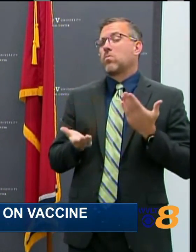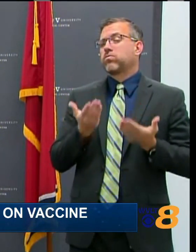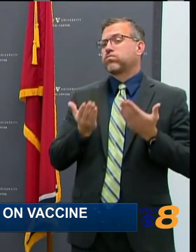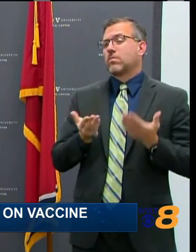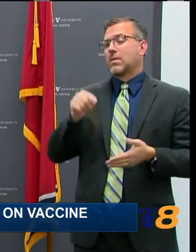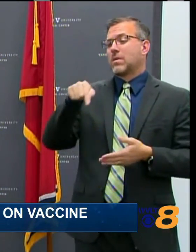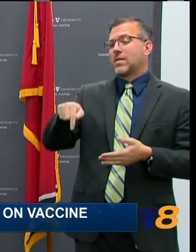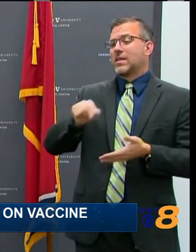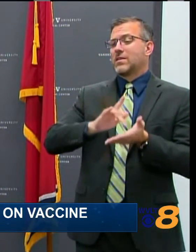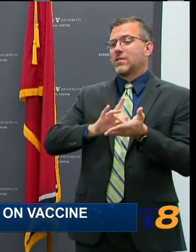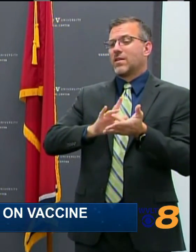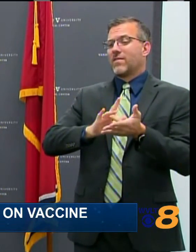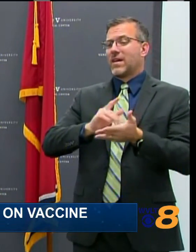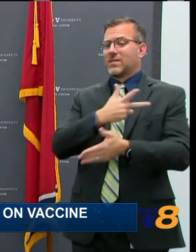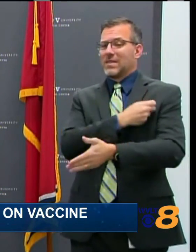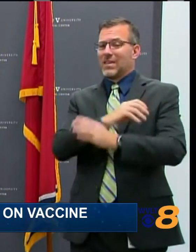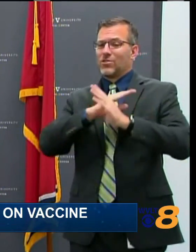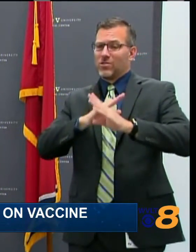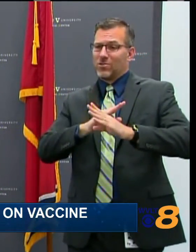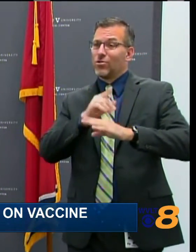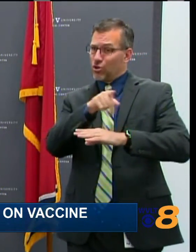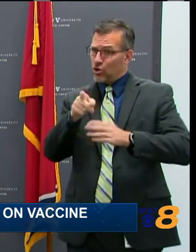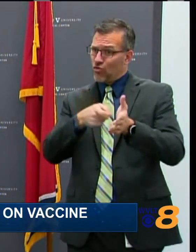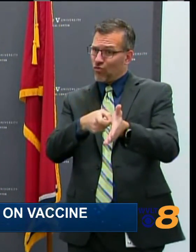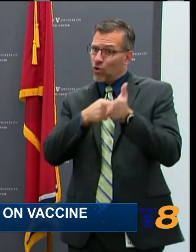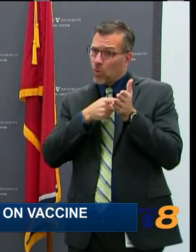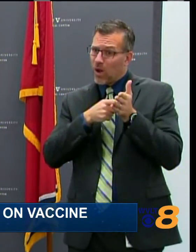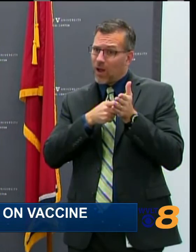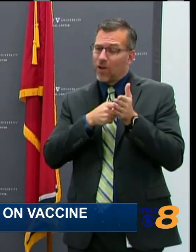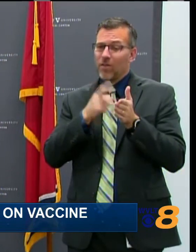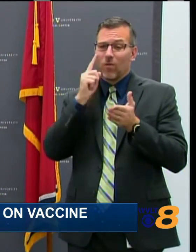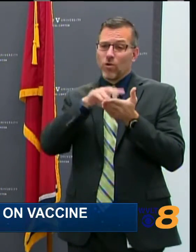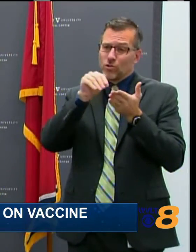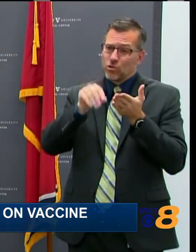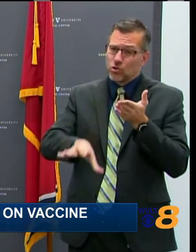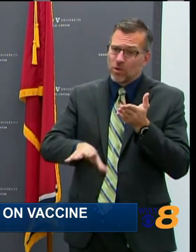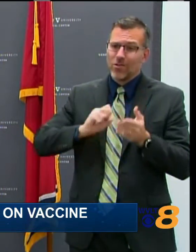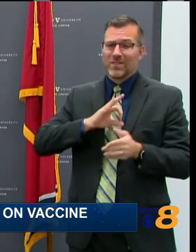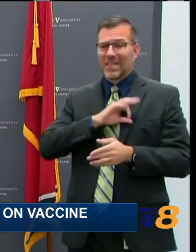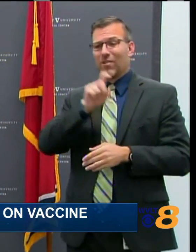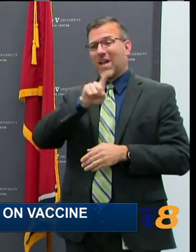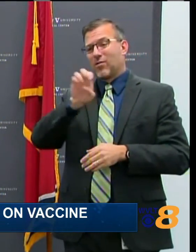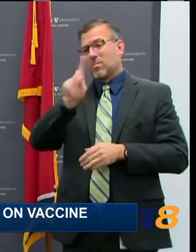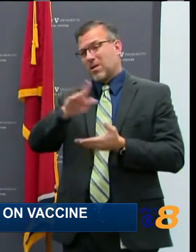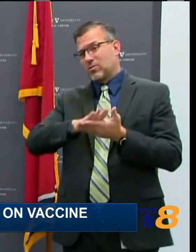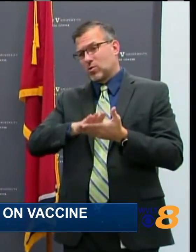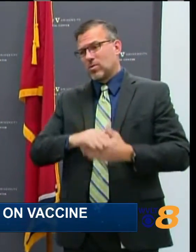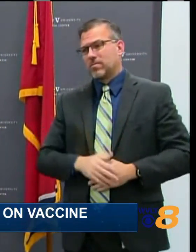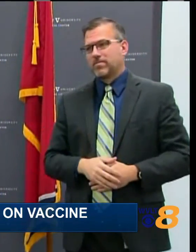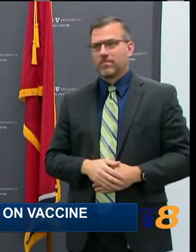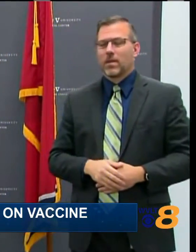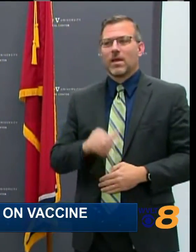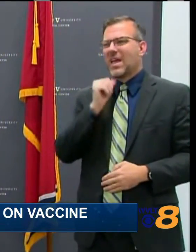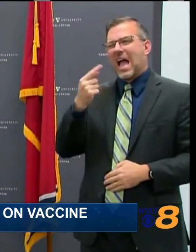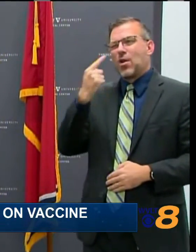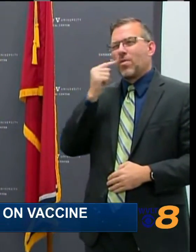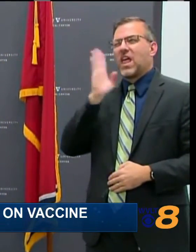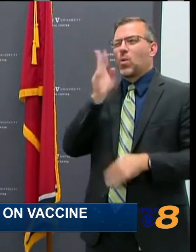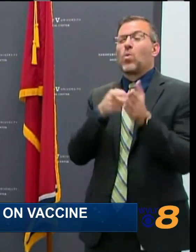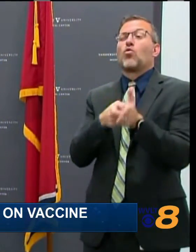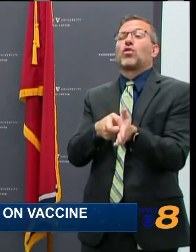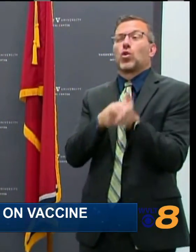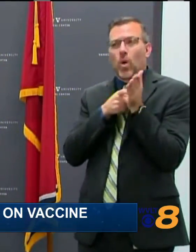this vaccination being required for any students or faculty who have to return to the classroom? Yeah, I don't think we're going to mandate vaccines in schools,